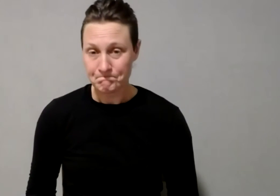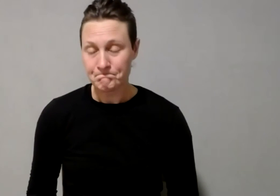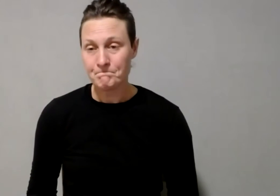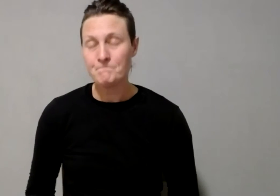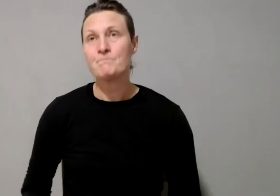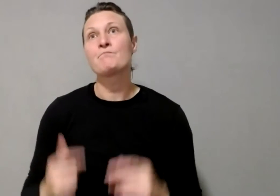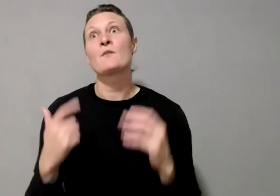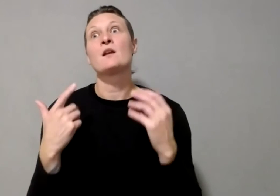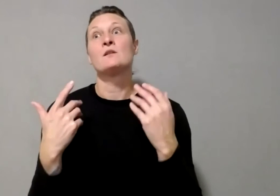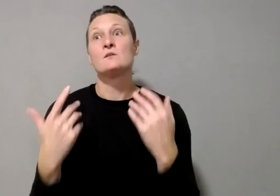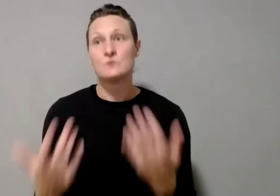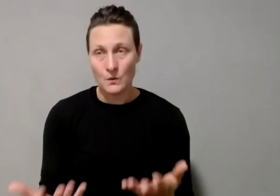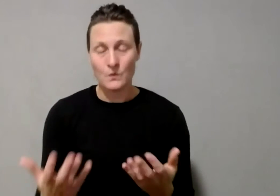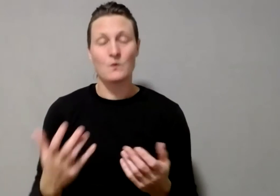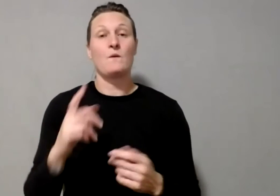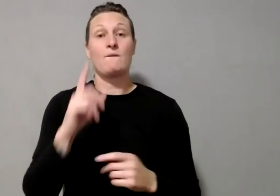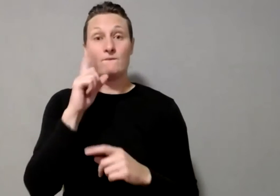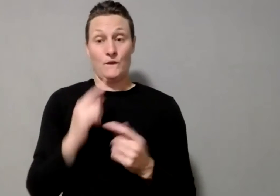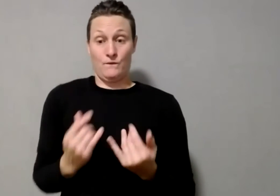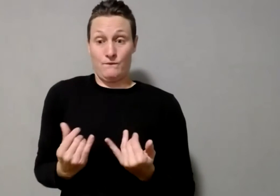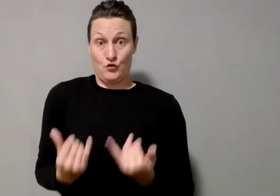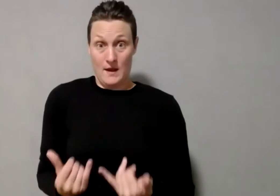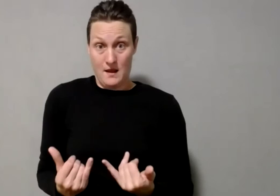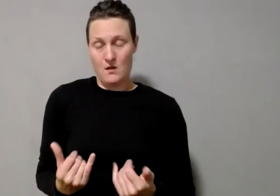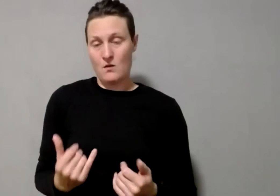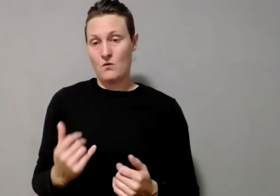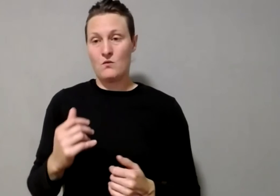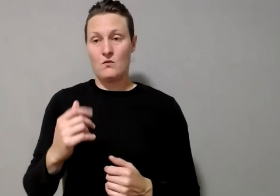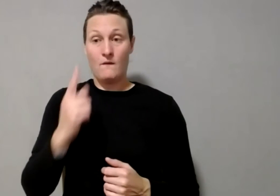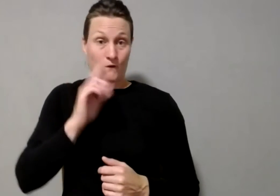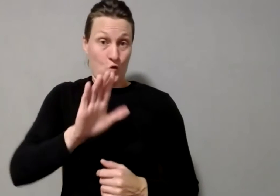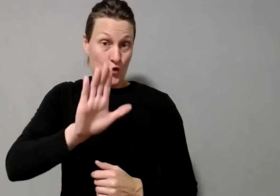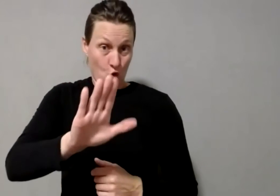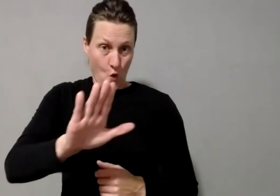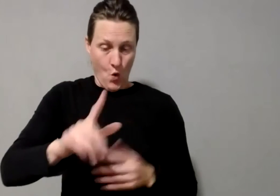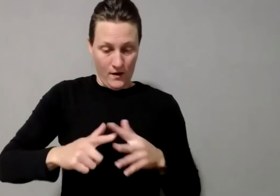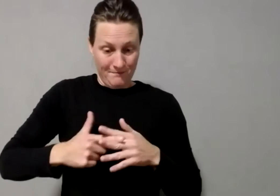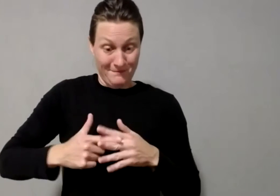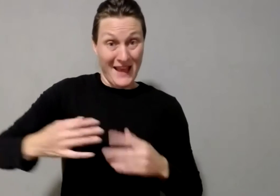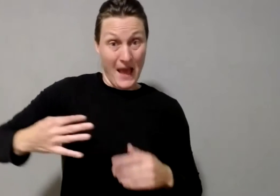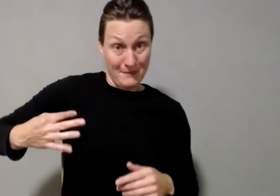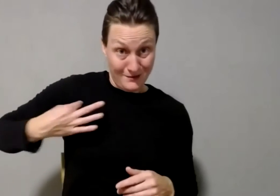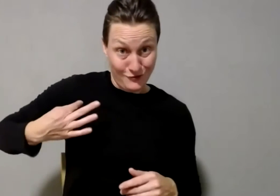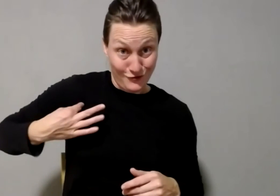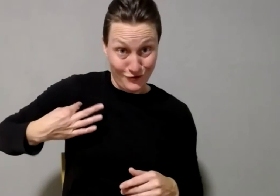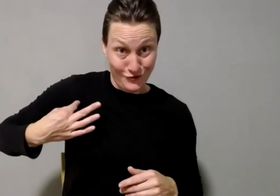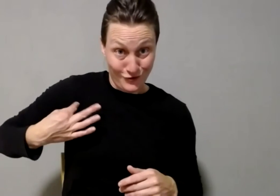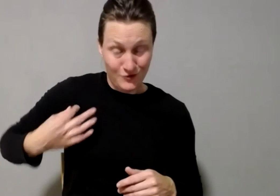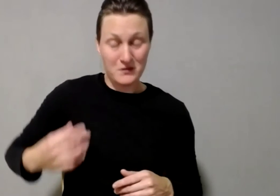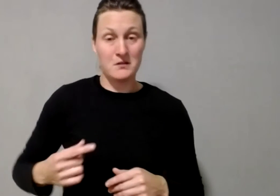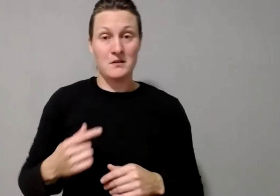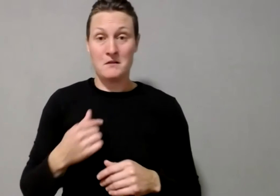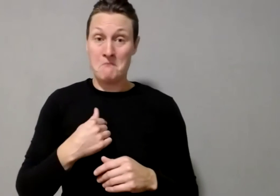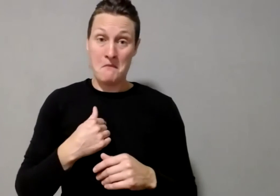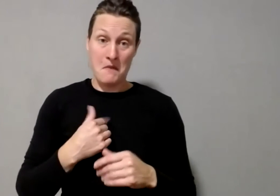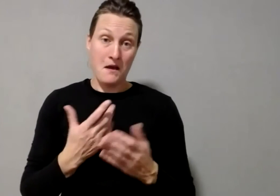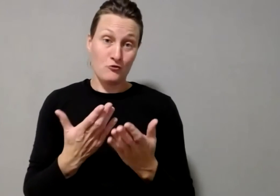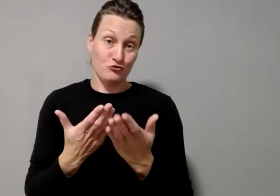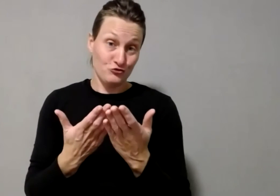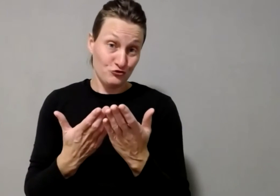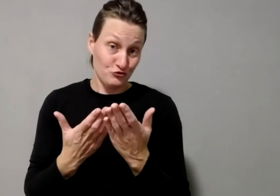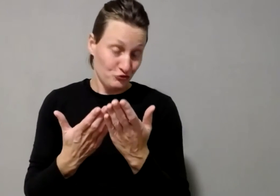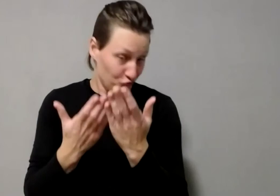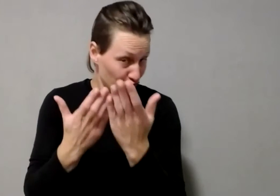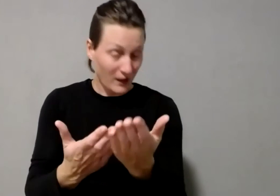terms of where you are right now in terms of your application, I do invite you to go